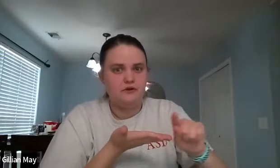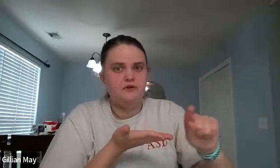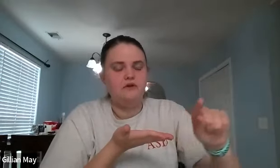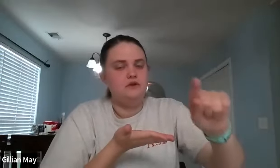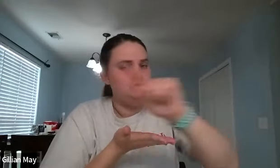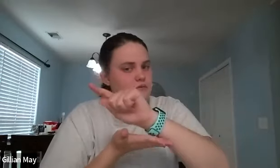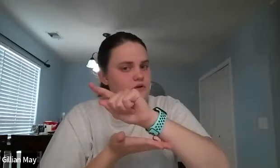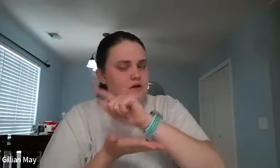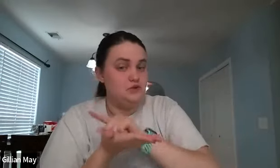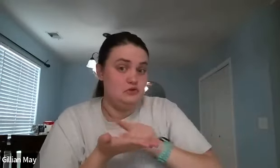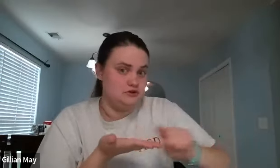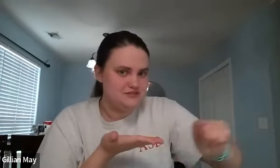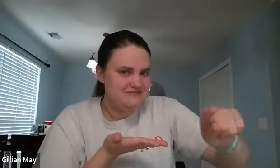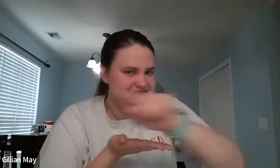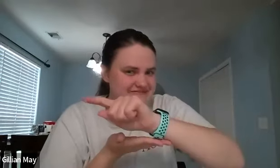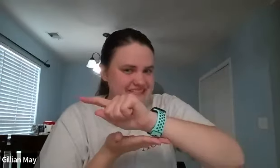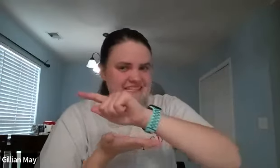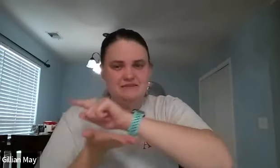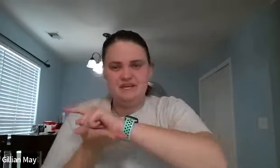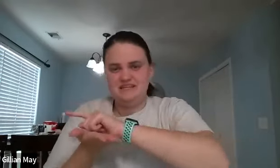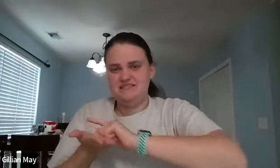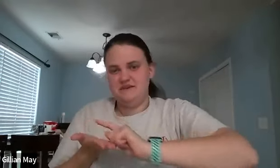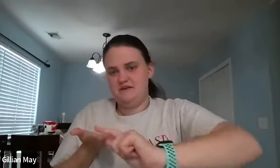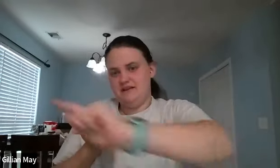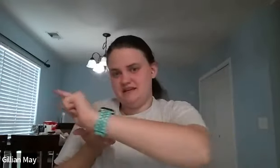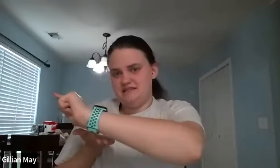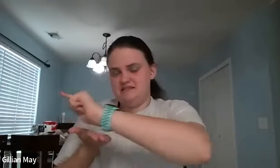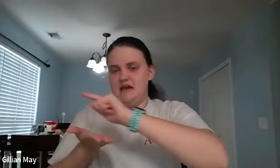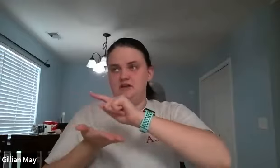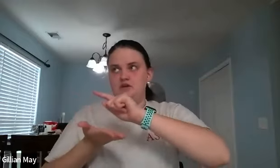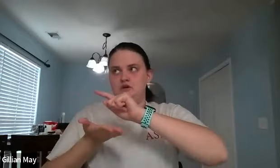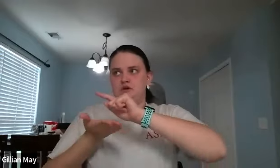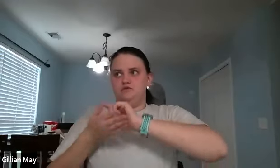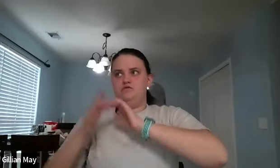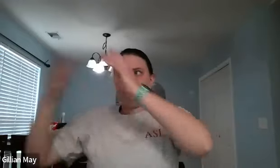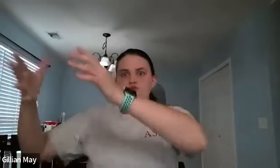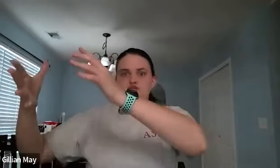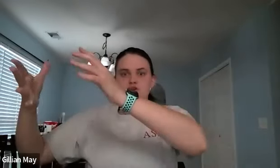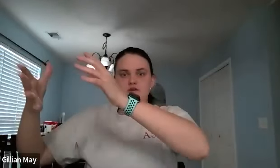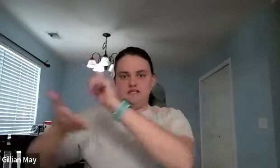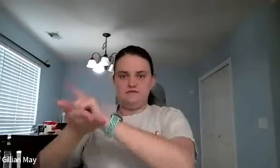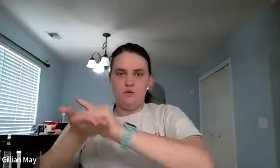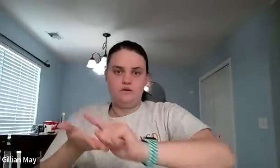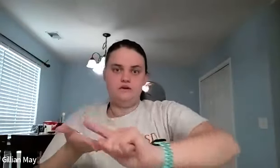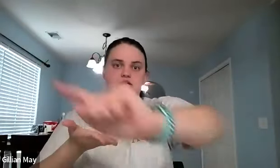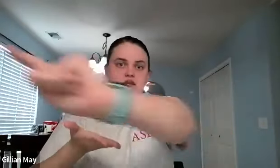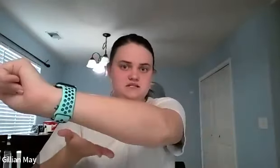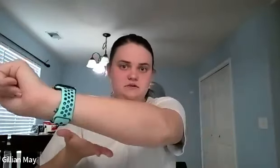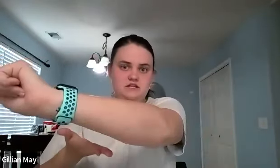for new learners because it's very, like I said, it's that future is forward, next week is